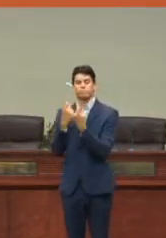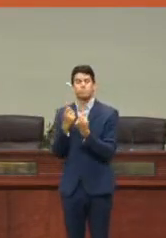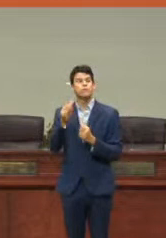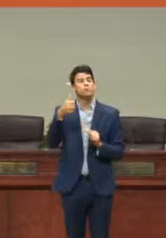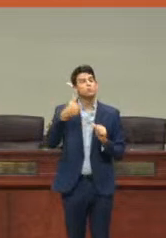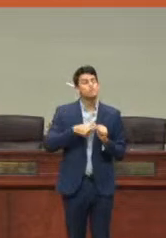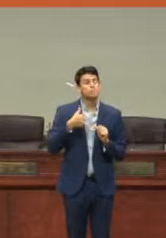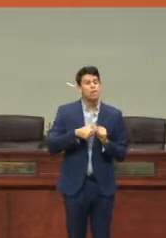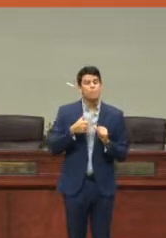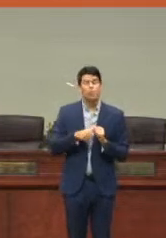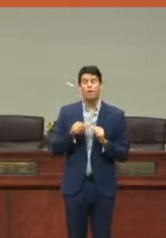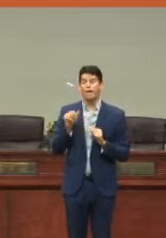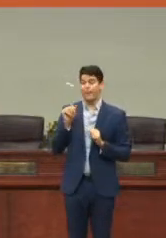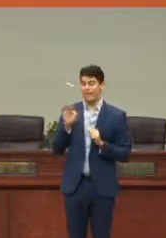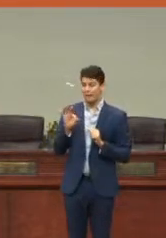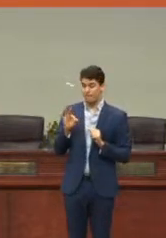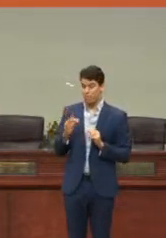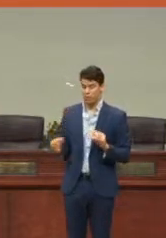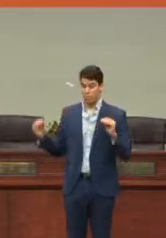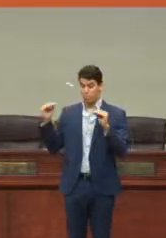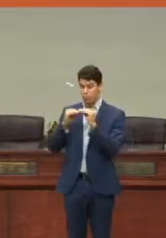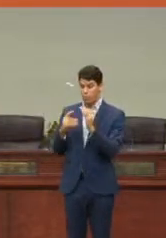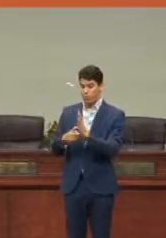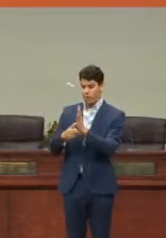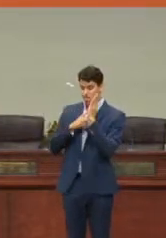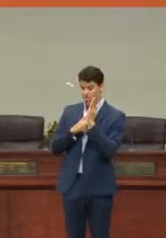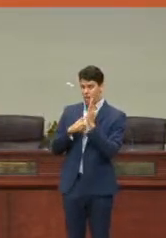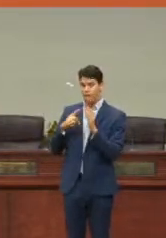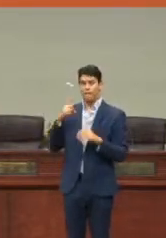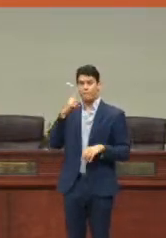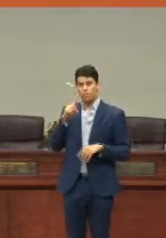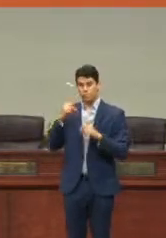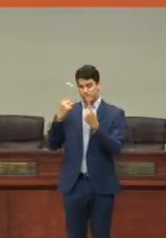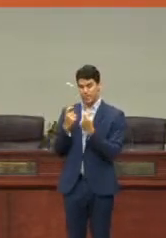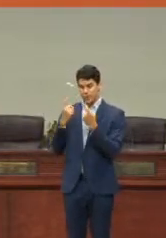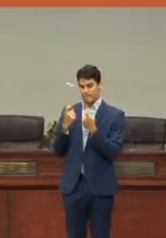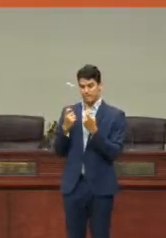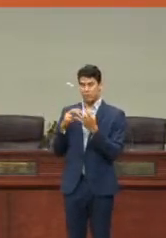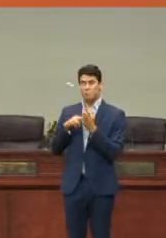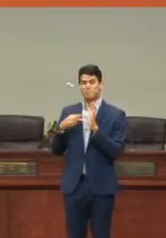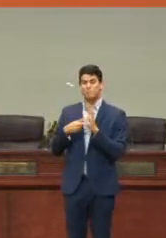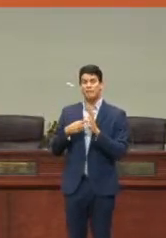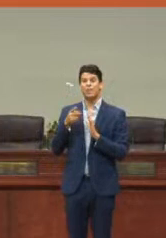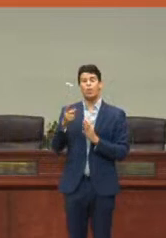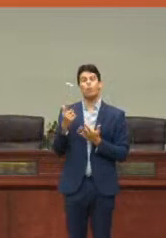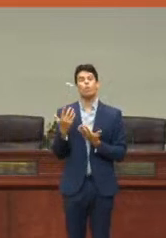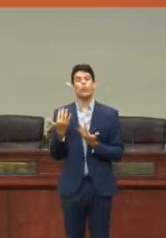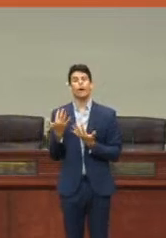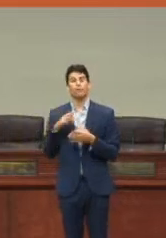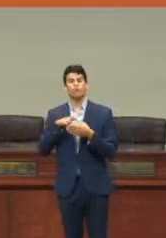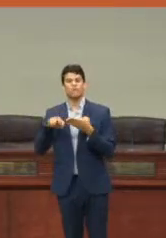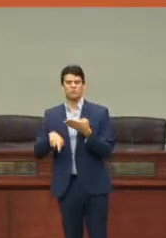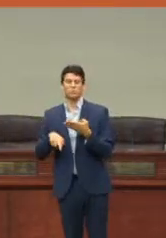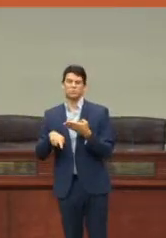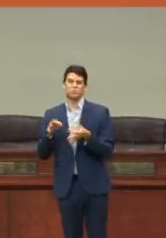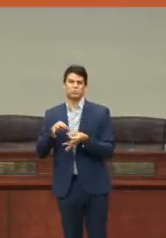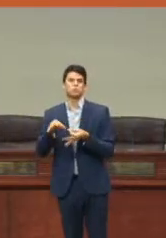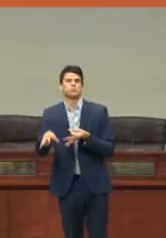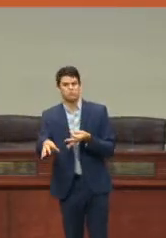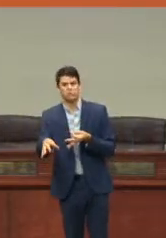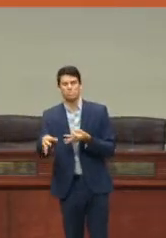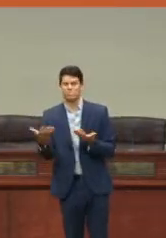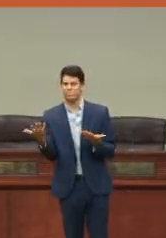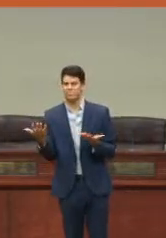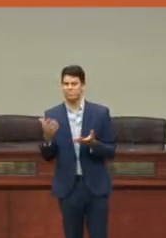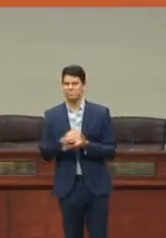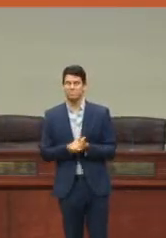in testing may create longer wait times. But I